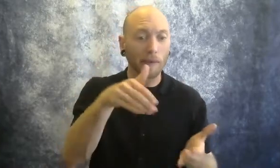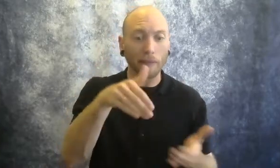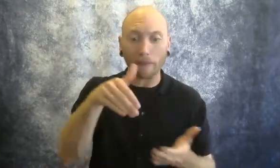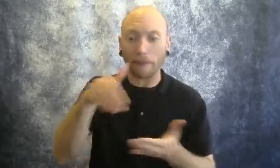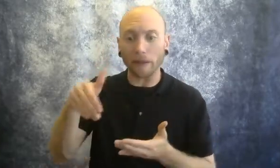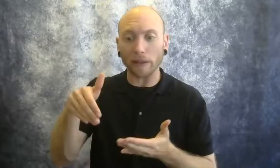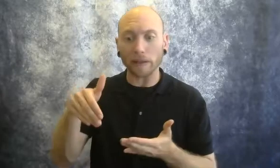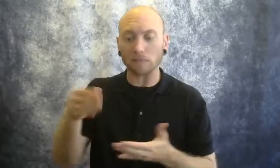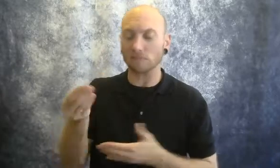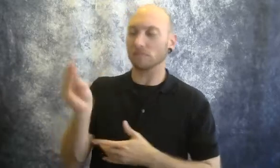with it. And